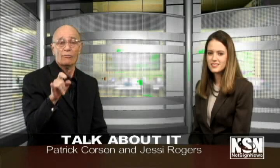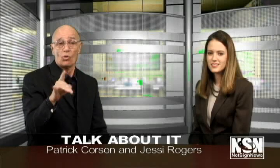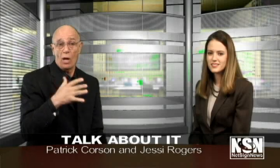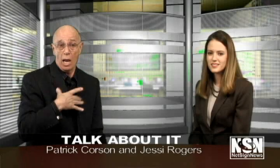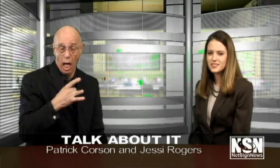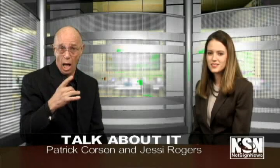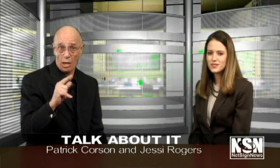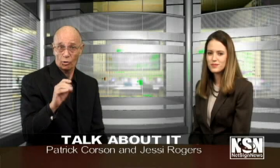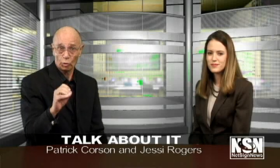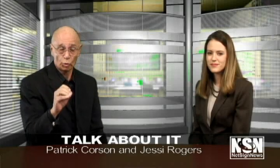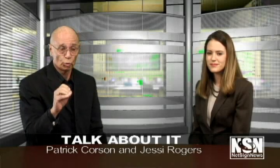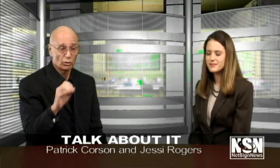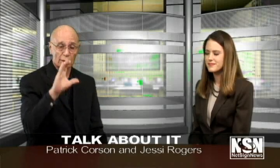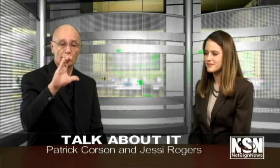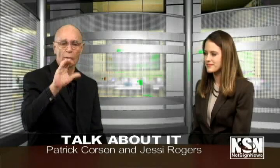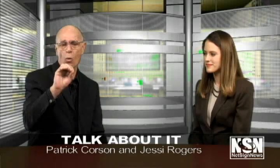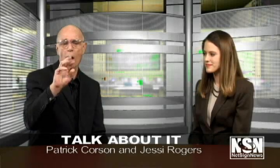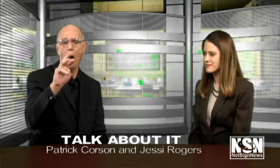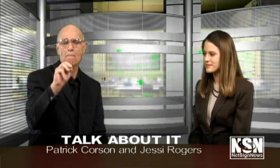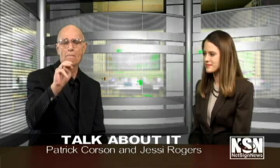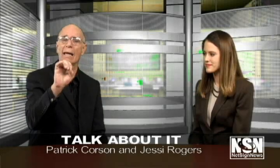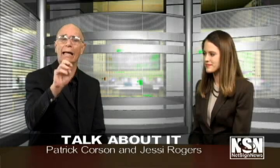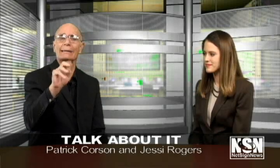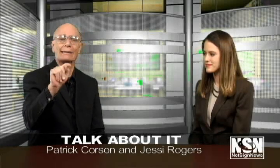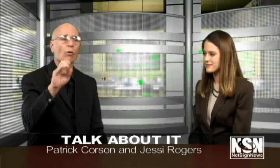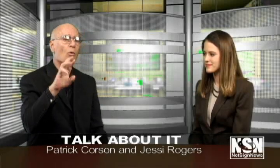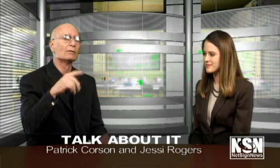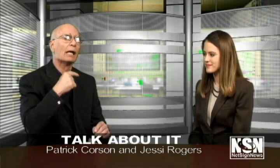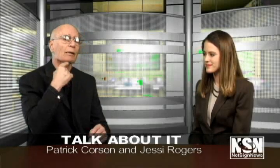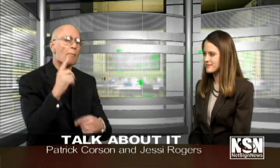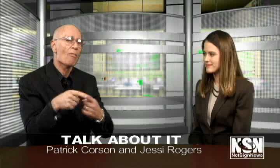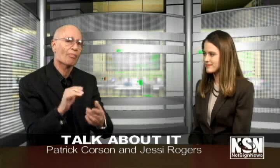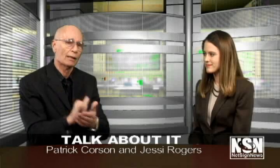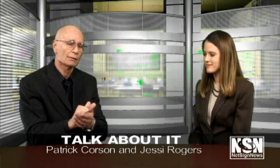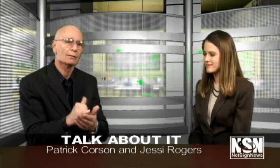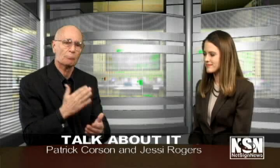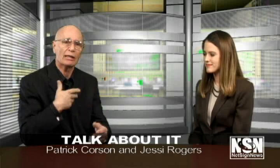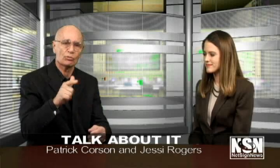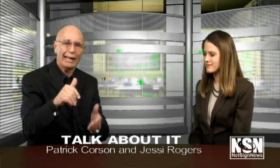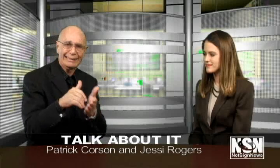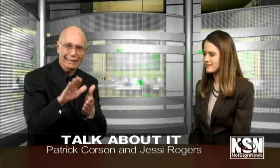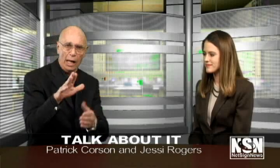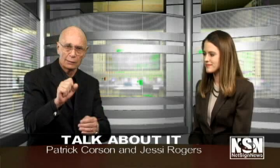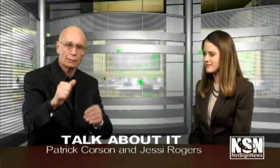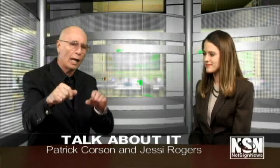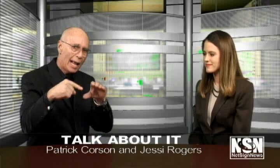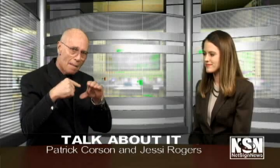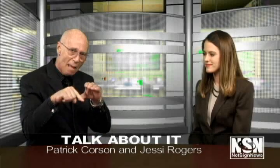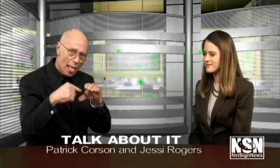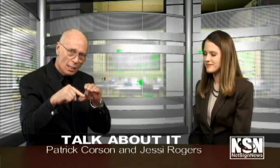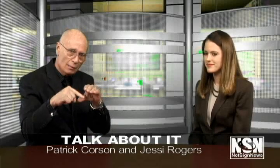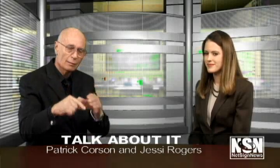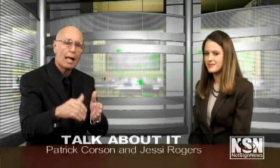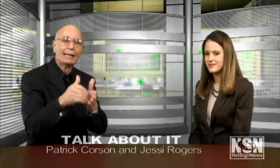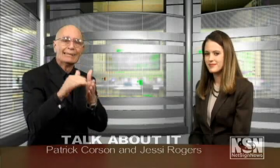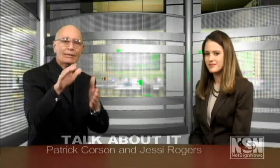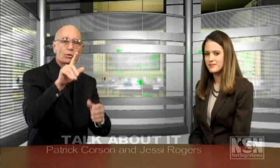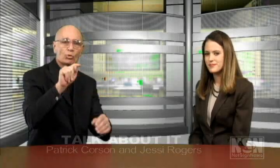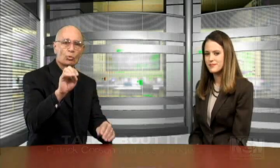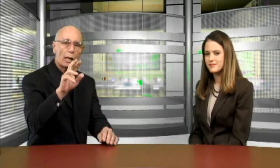as well. So if you would like to comment or say something about this subject, please send us an email.